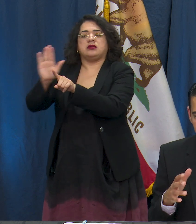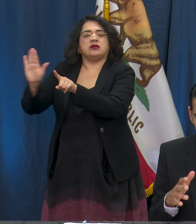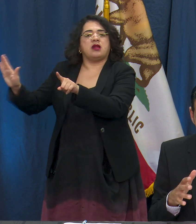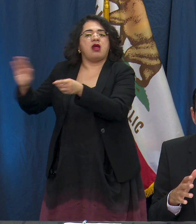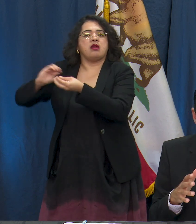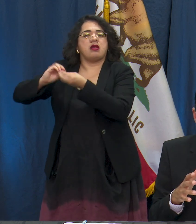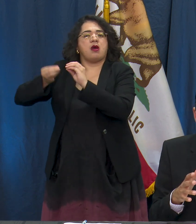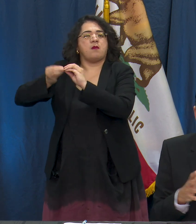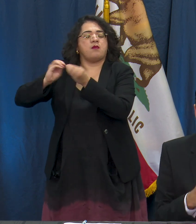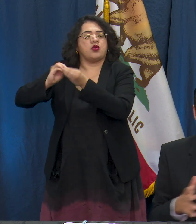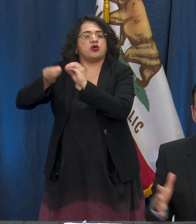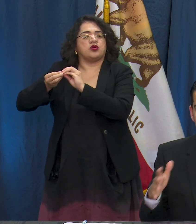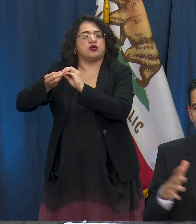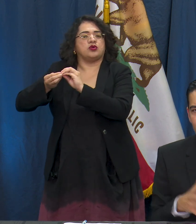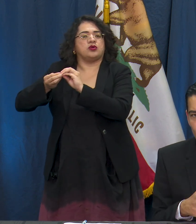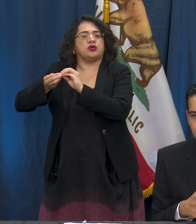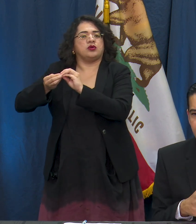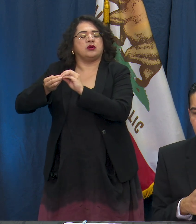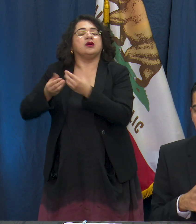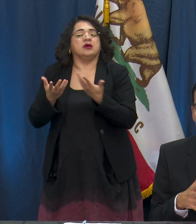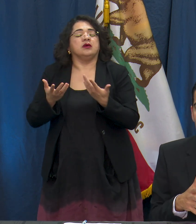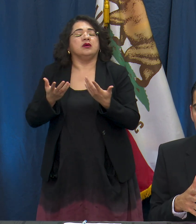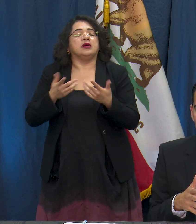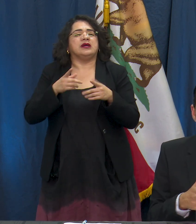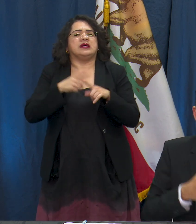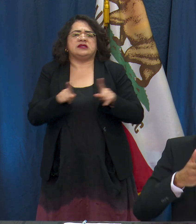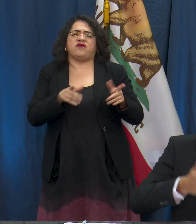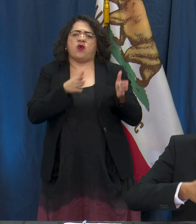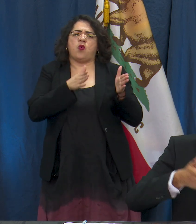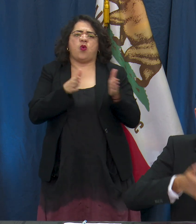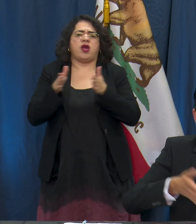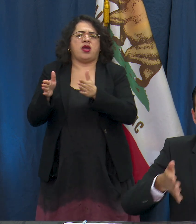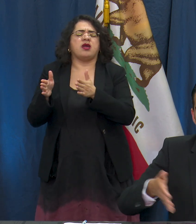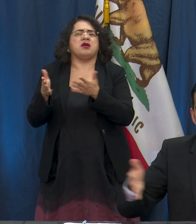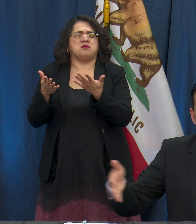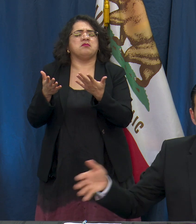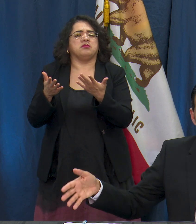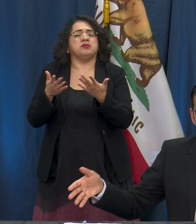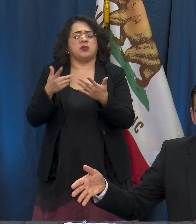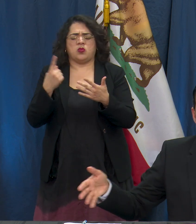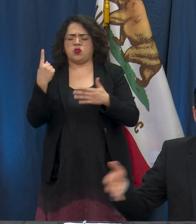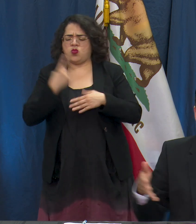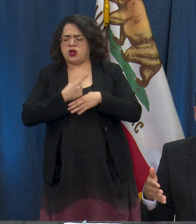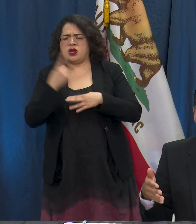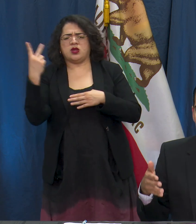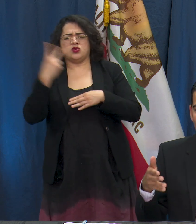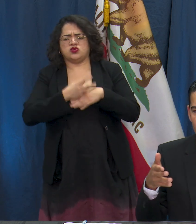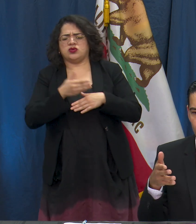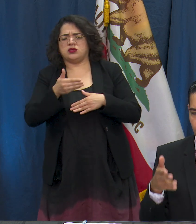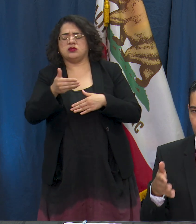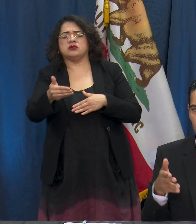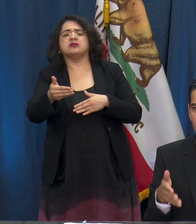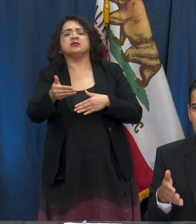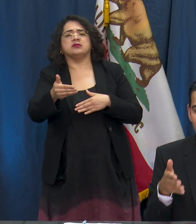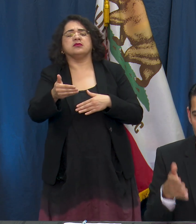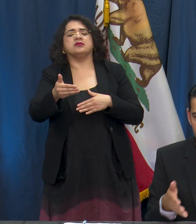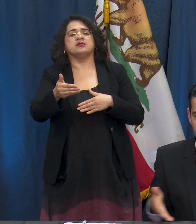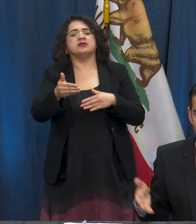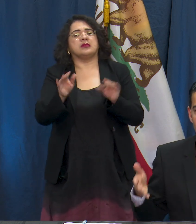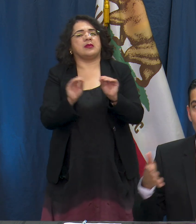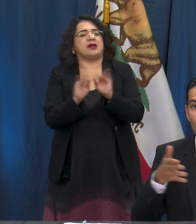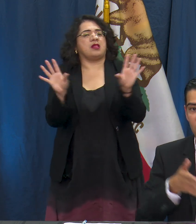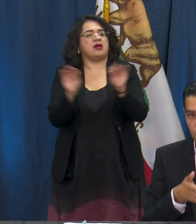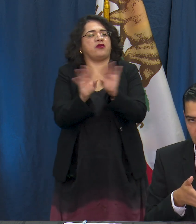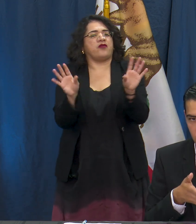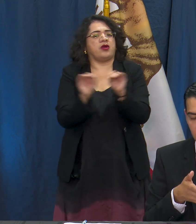are creating a new way of reporting it, which I think over the course of the next day or so, a few days, we'll be putting and